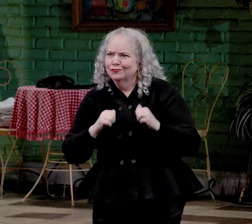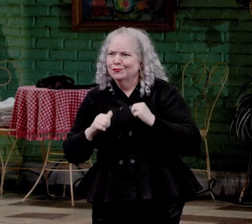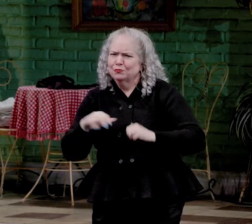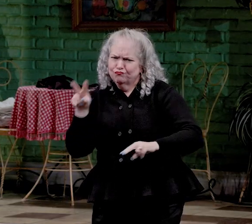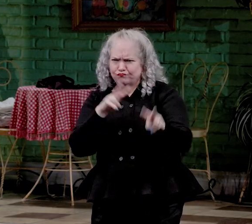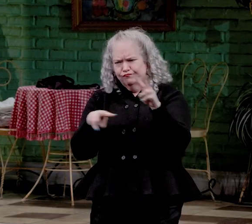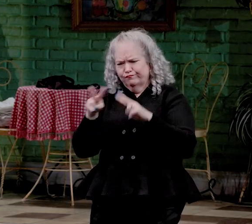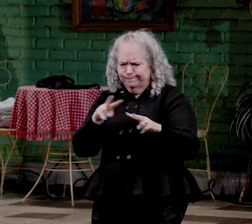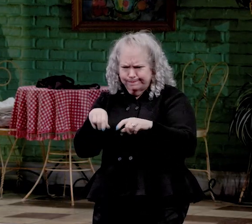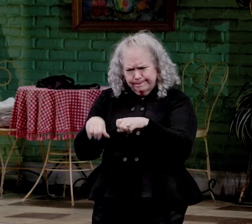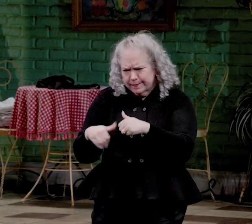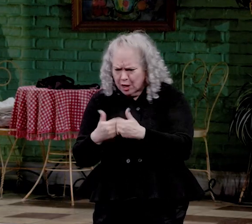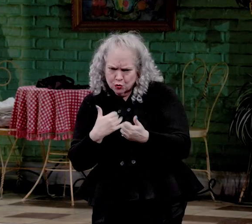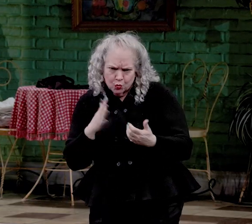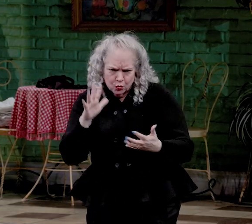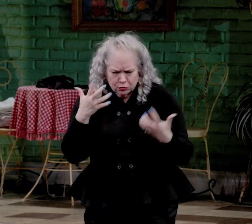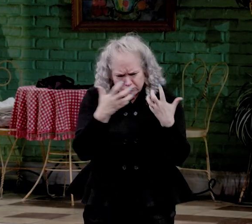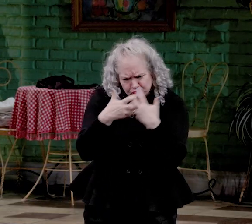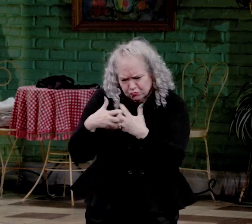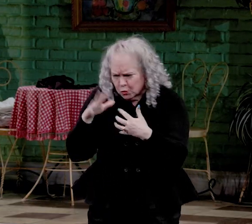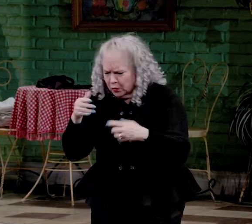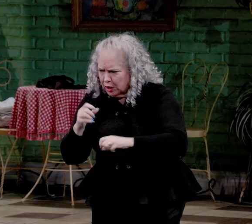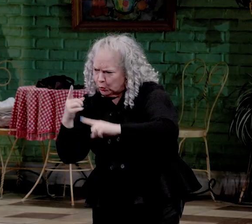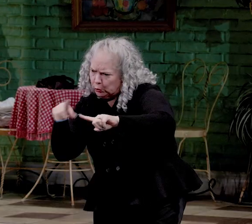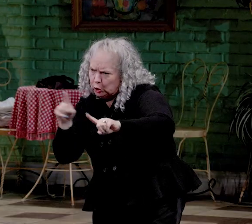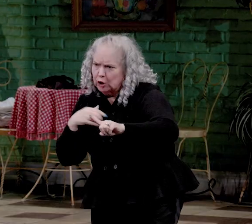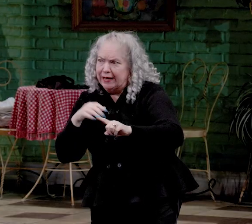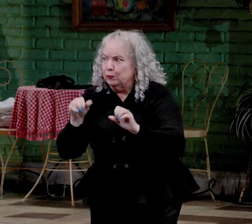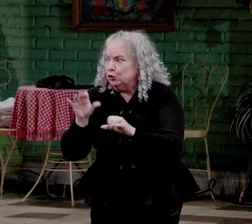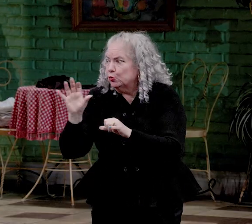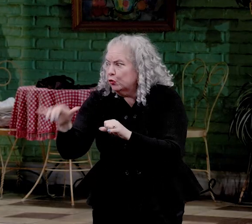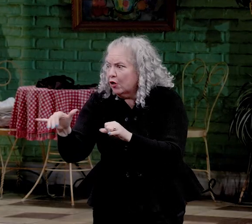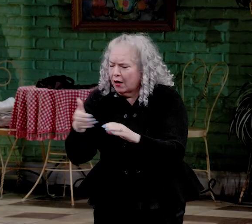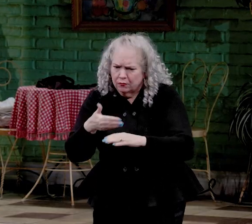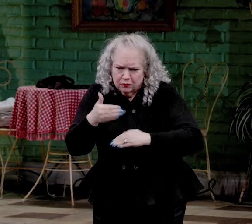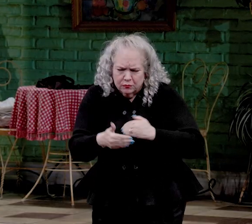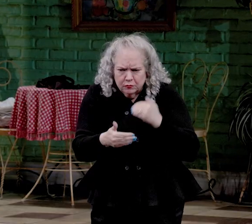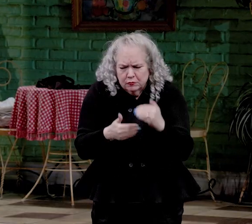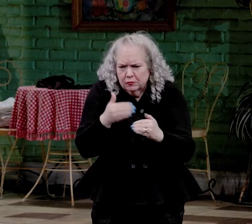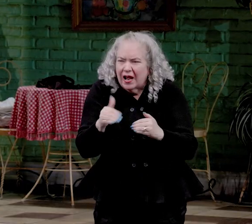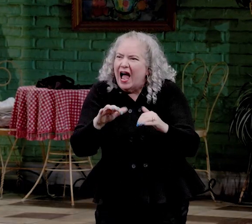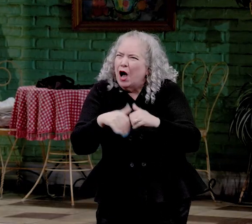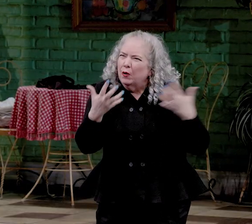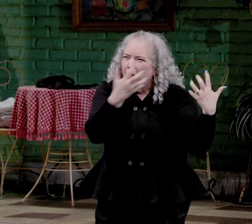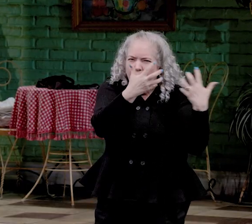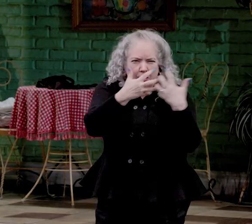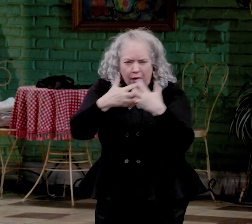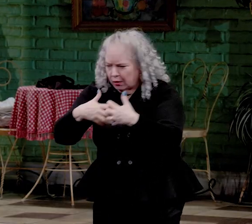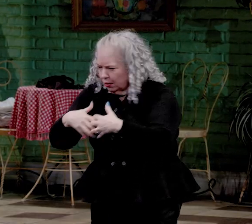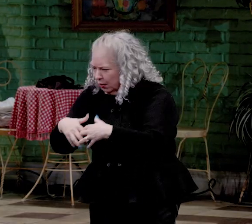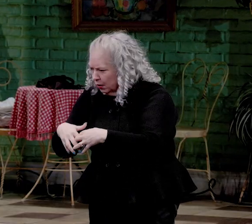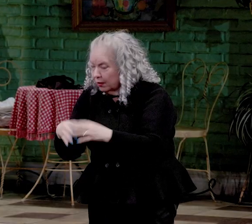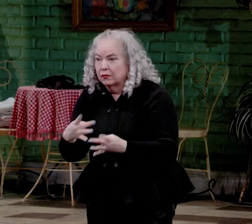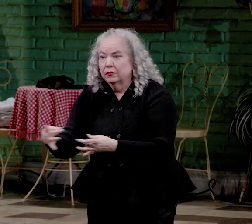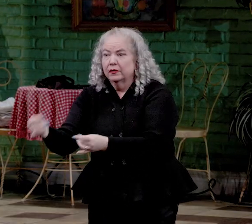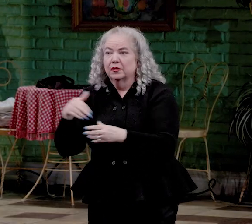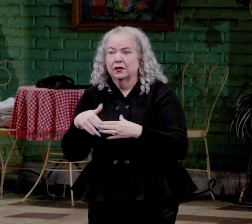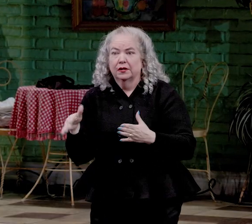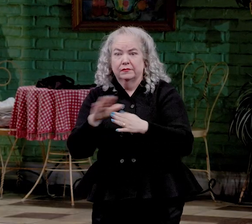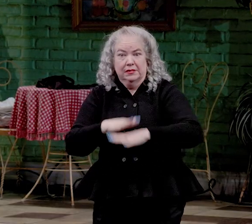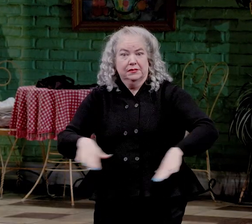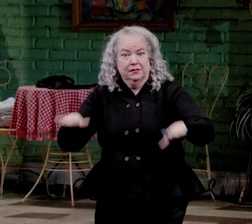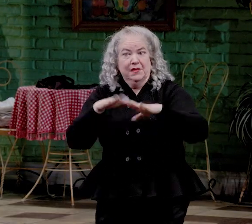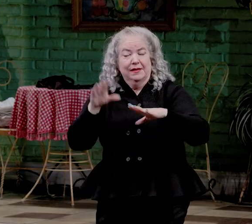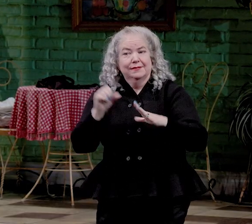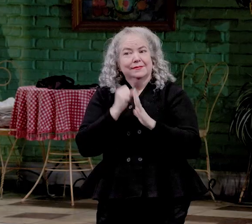the logistics, the practicality. Can we do that show after that show? How will it all work in the space? That season